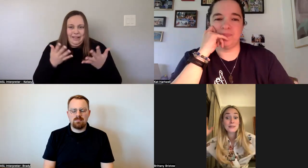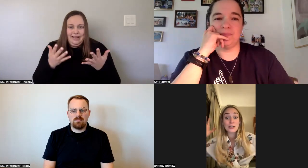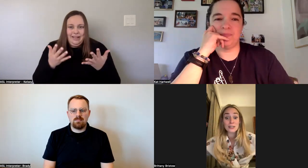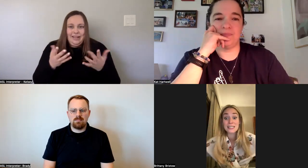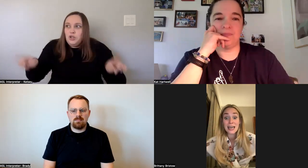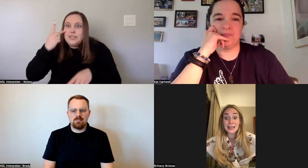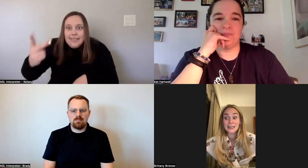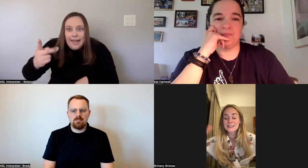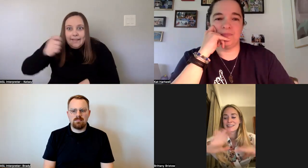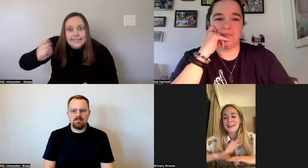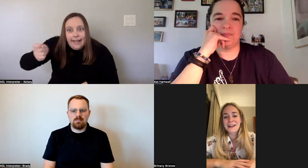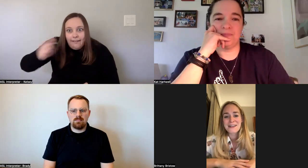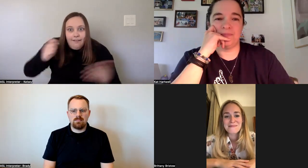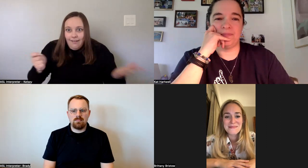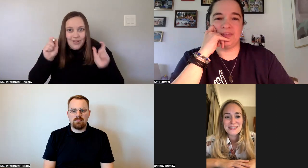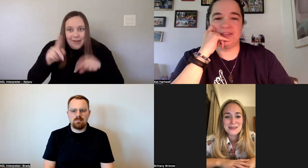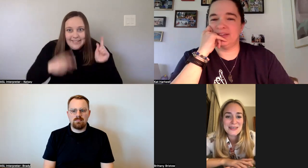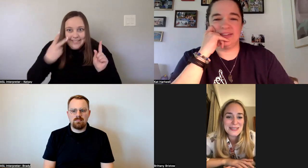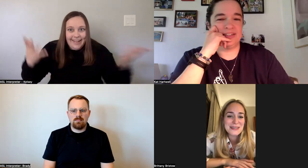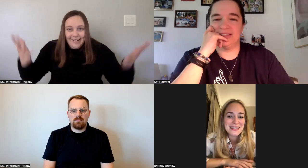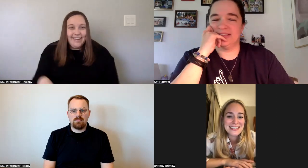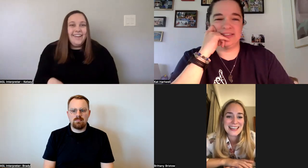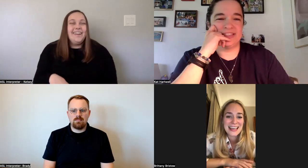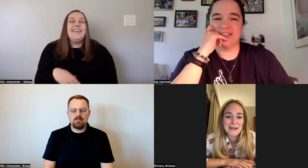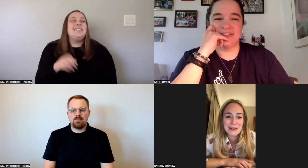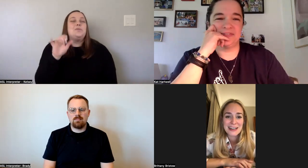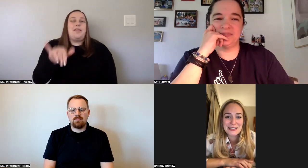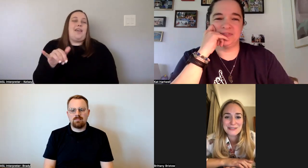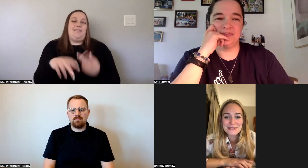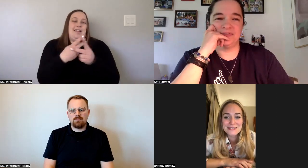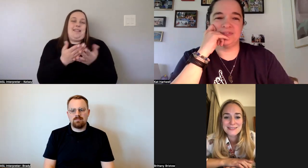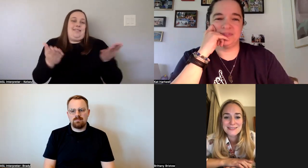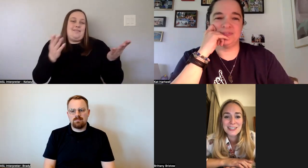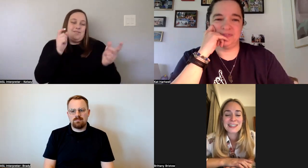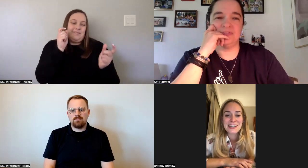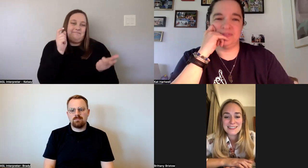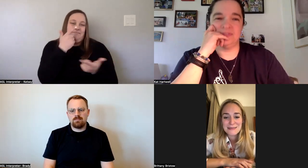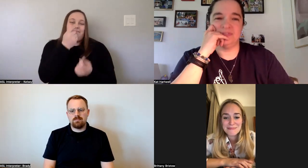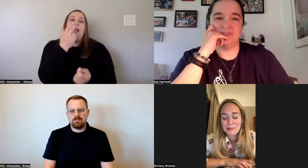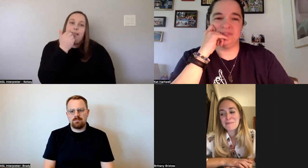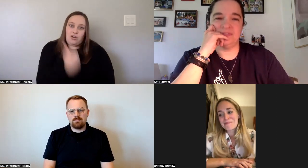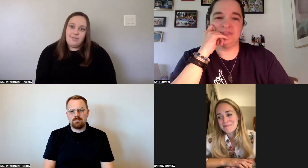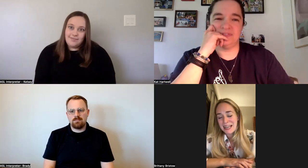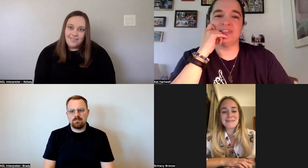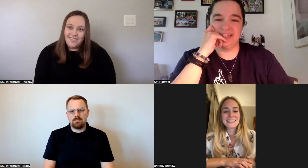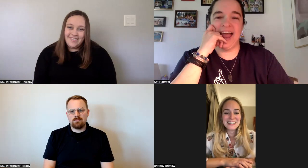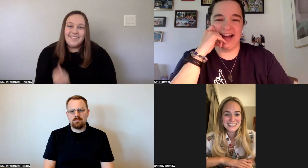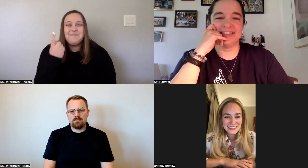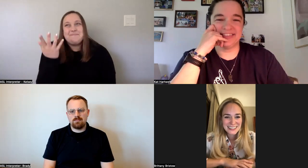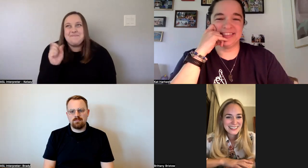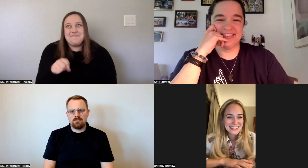the popsicle stick? So that certain things like that were kind of hilarious, but